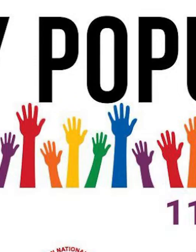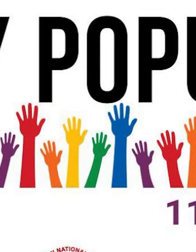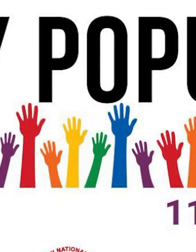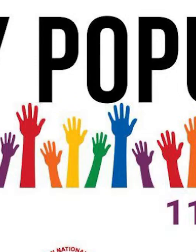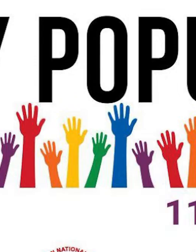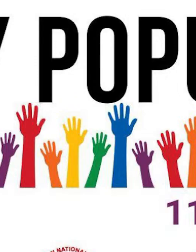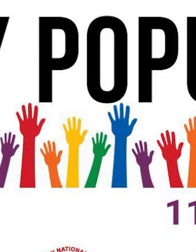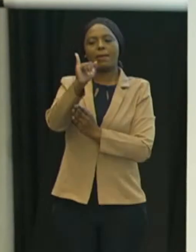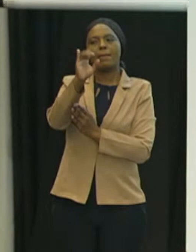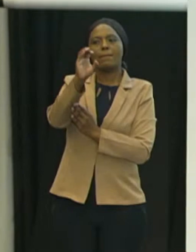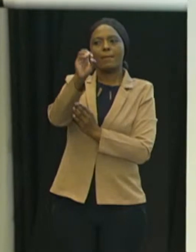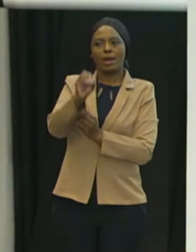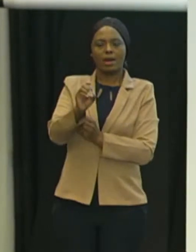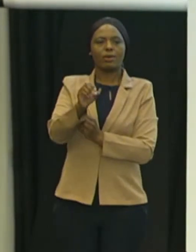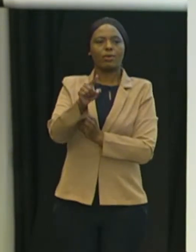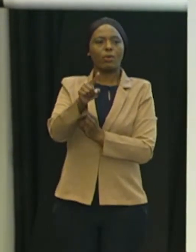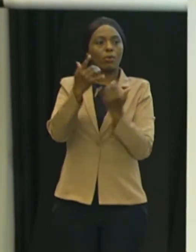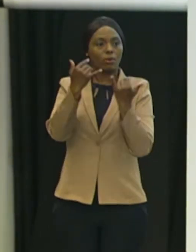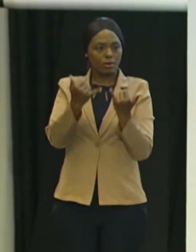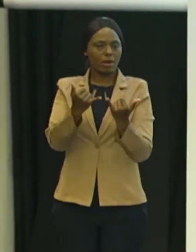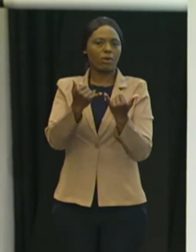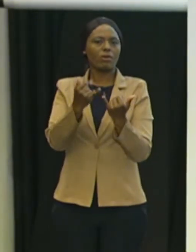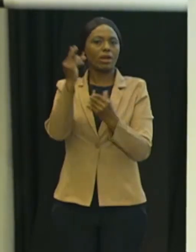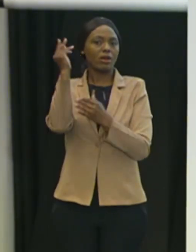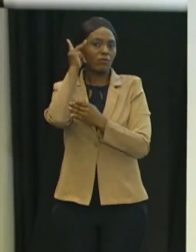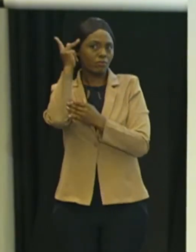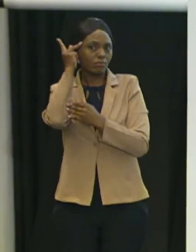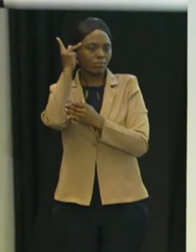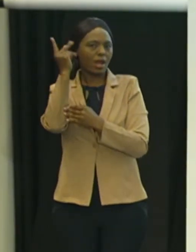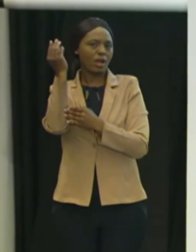surveys. So that's where we get the information.